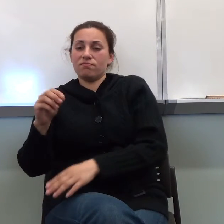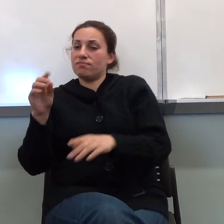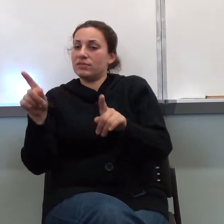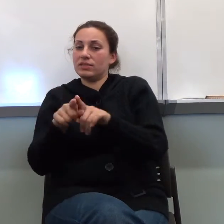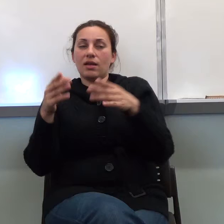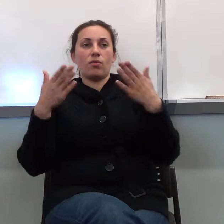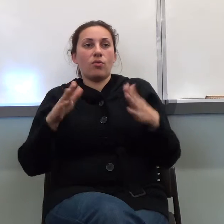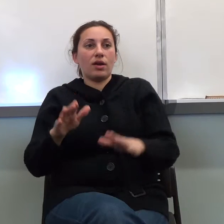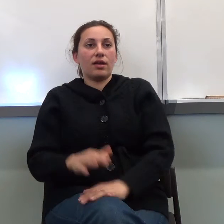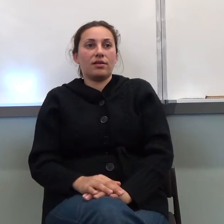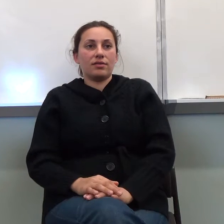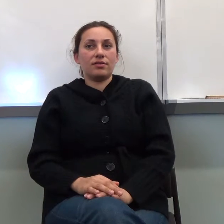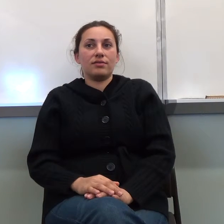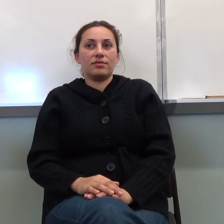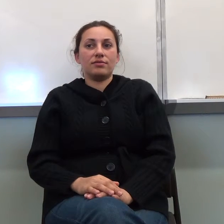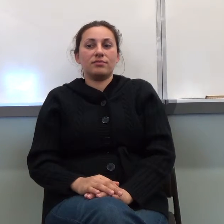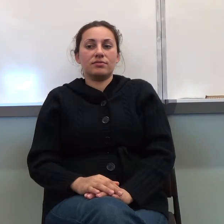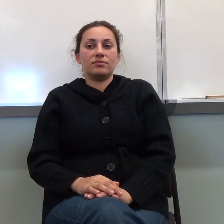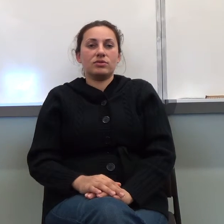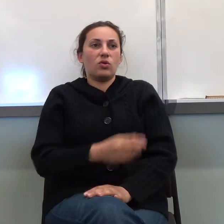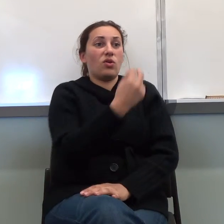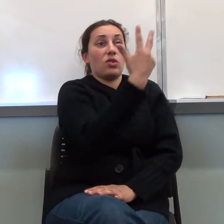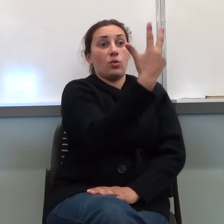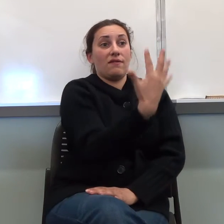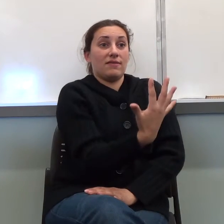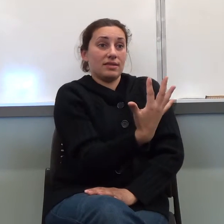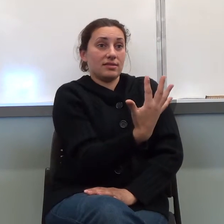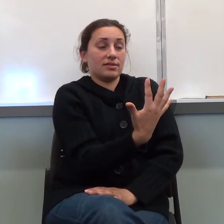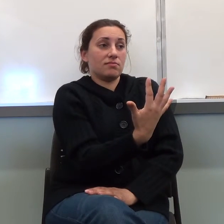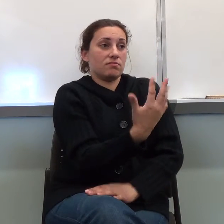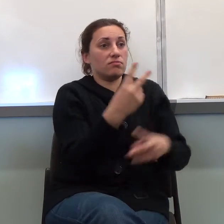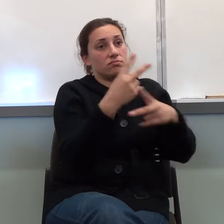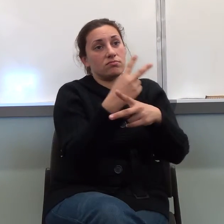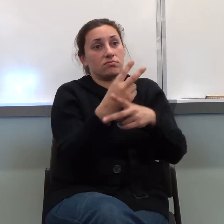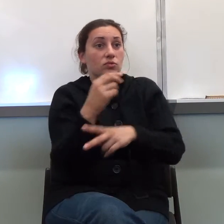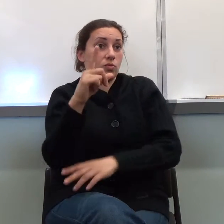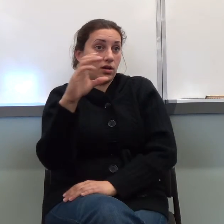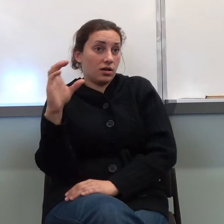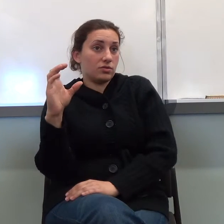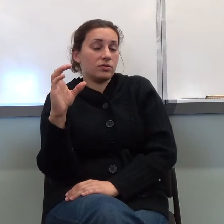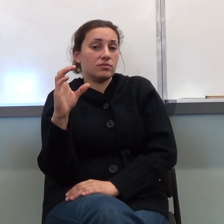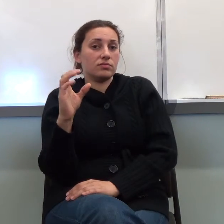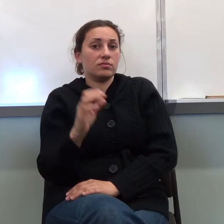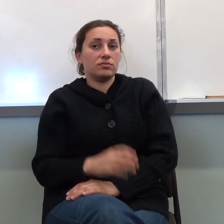you a few to do. 3/5. Okay, multiply by 100.